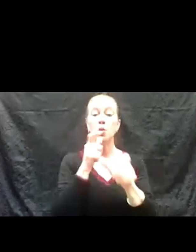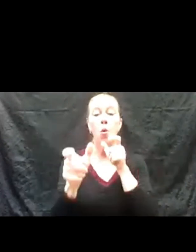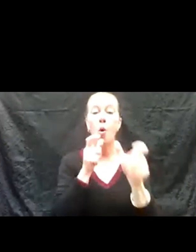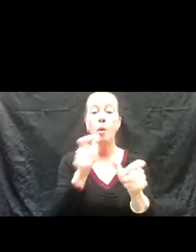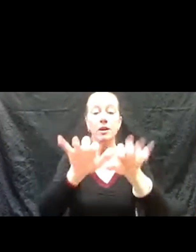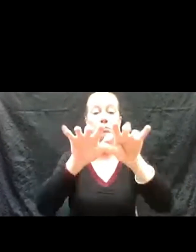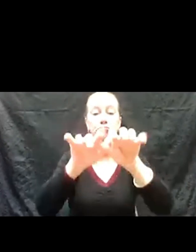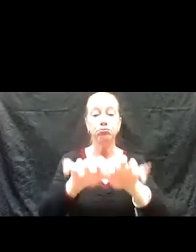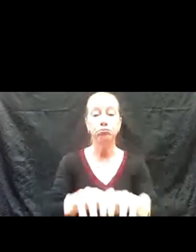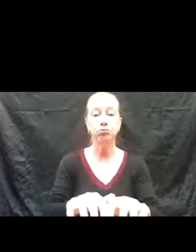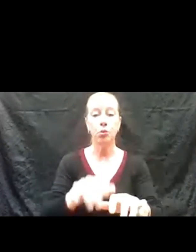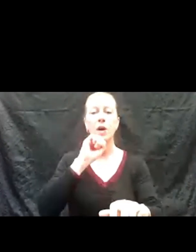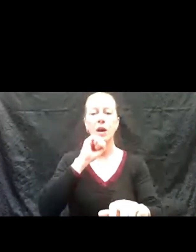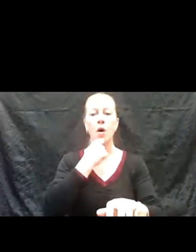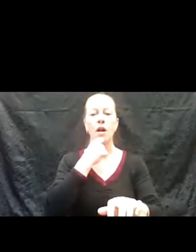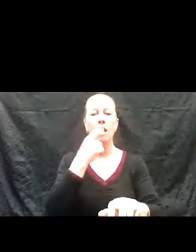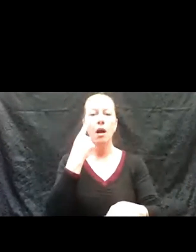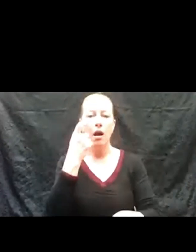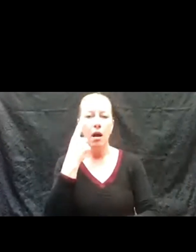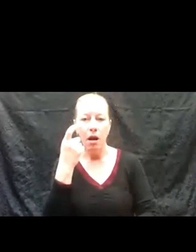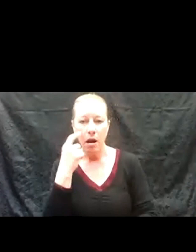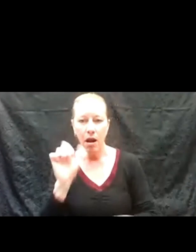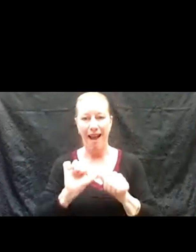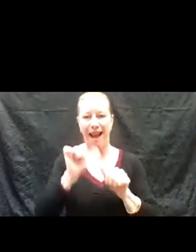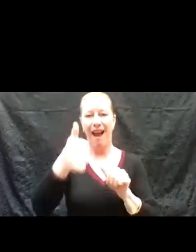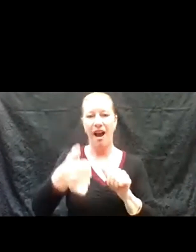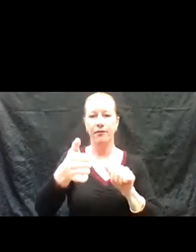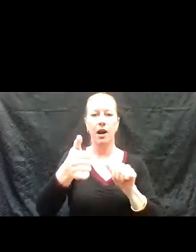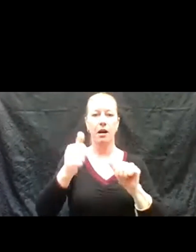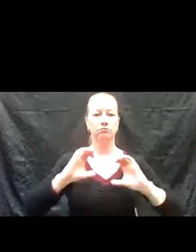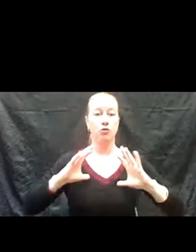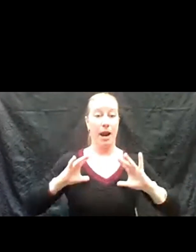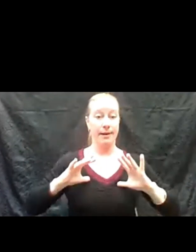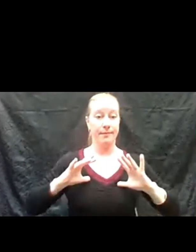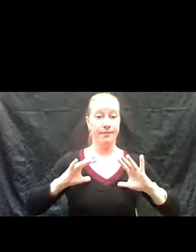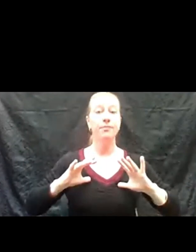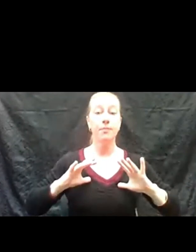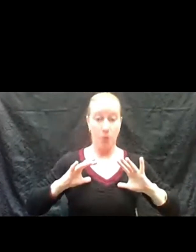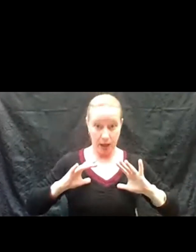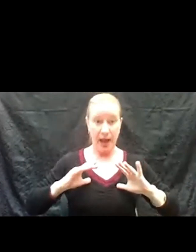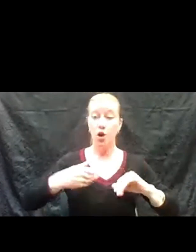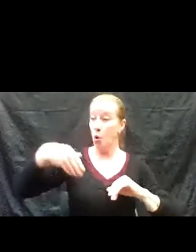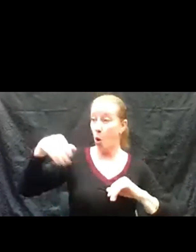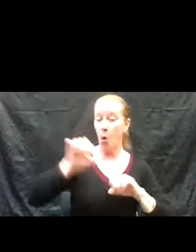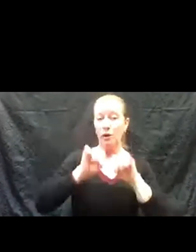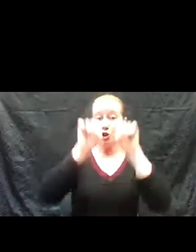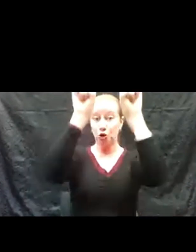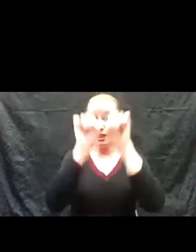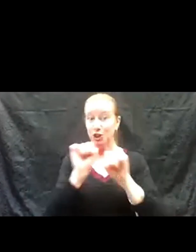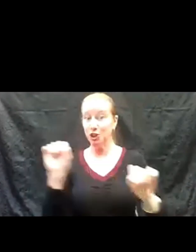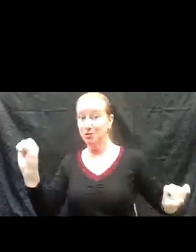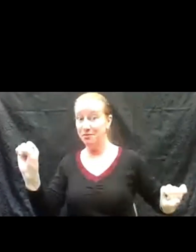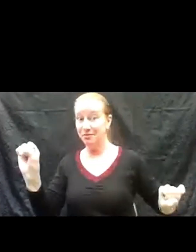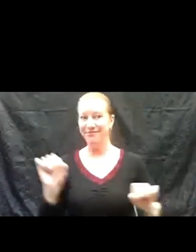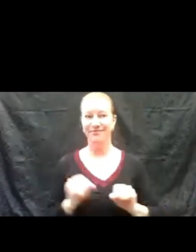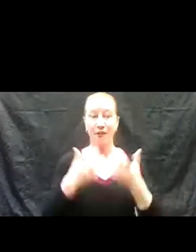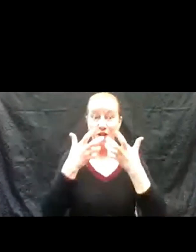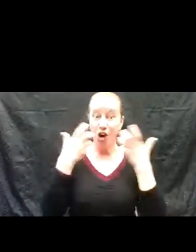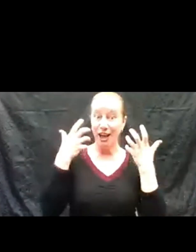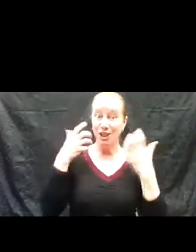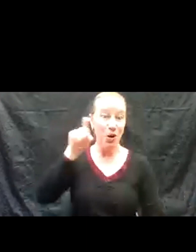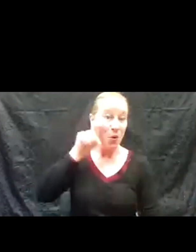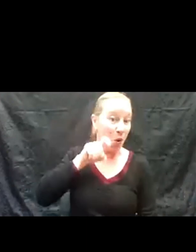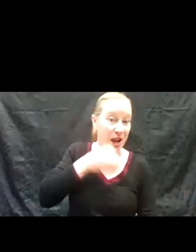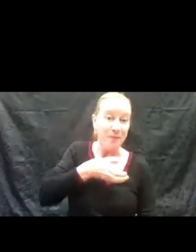so we will address those after this quick break. 10 minutes, go have a stretch, refresh, drink some